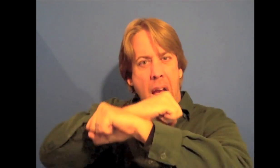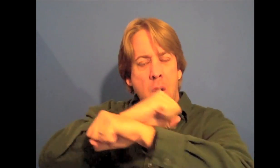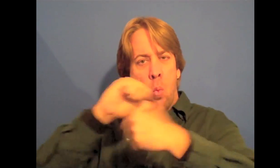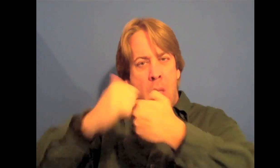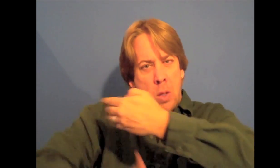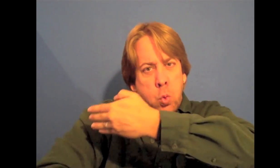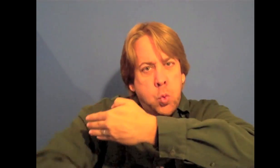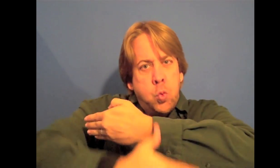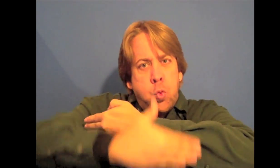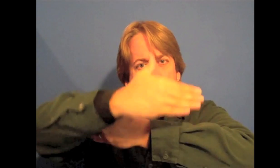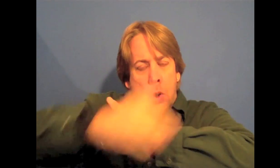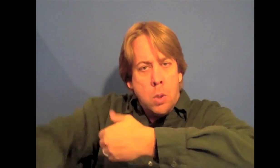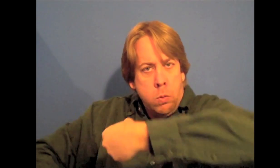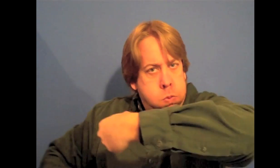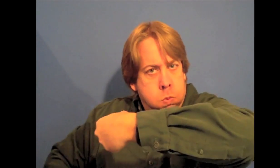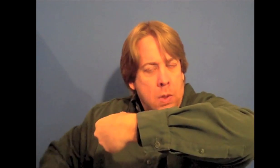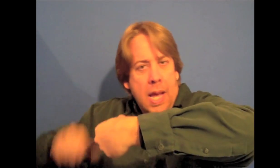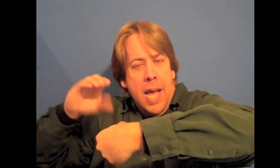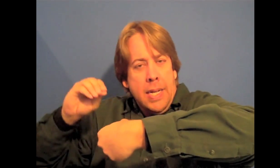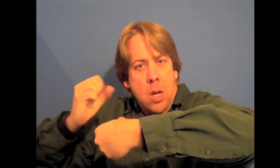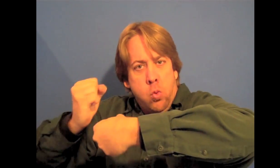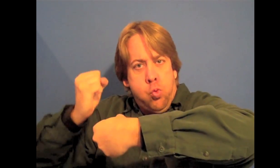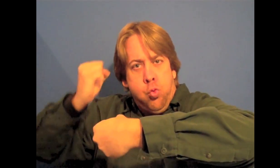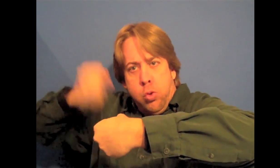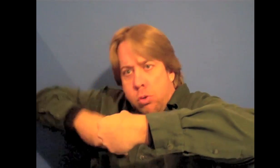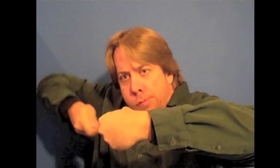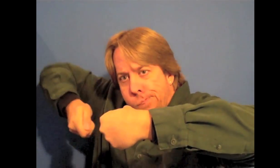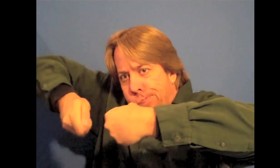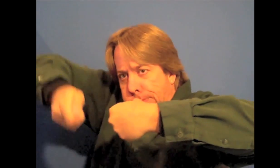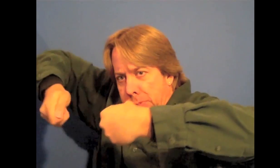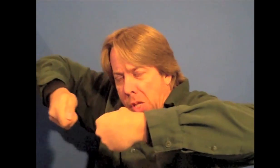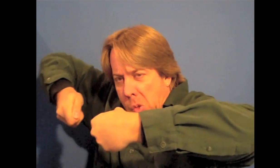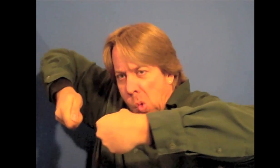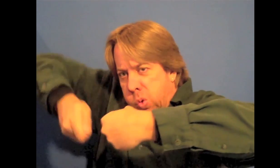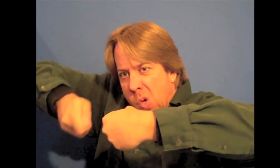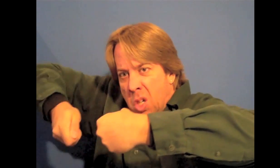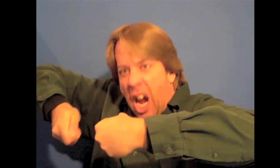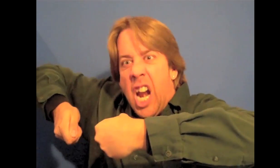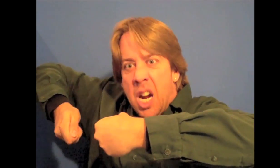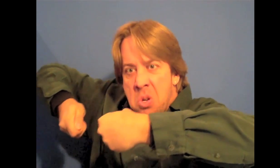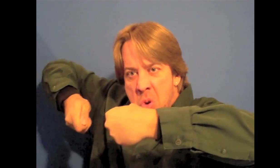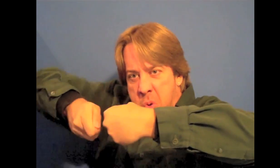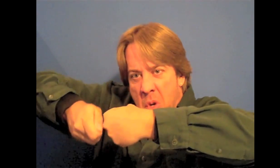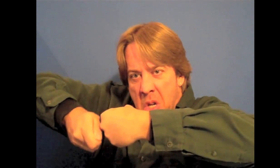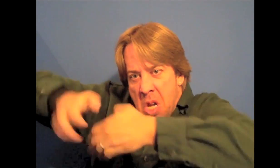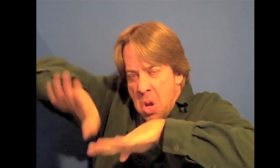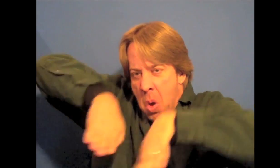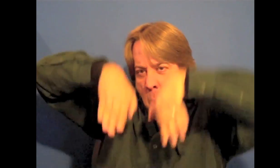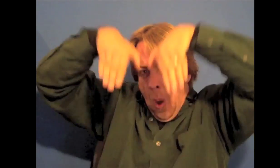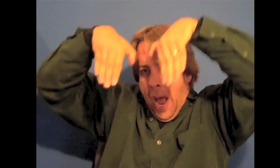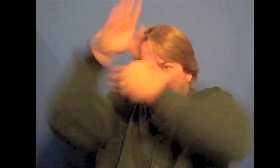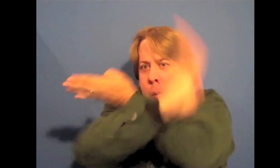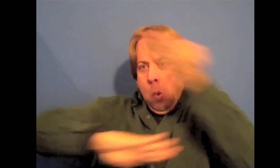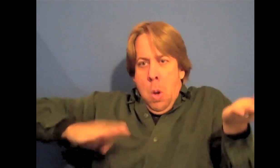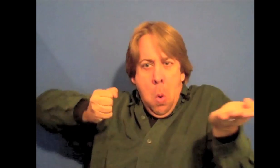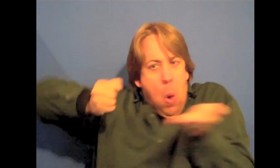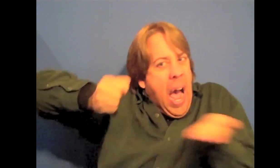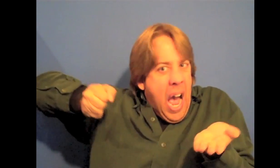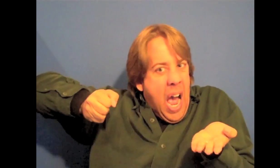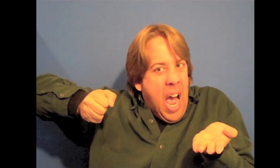I'd shelter you with my shield. I'd shake my spear at the beast till his great mane trembled, and he